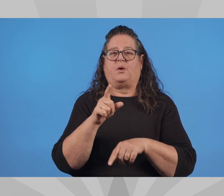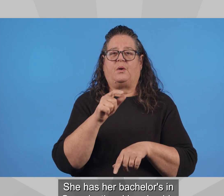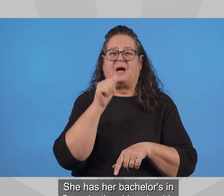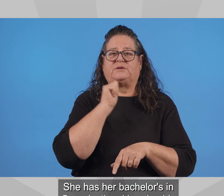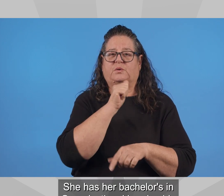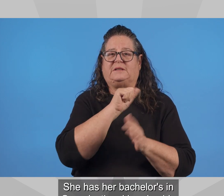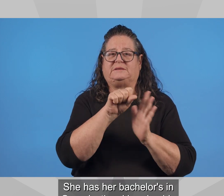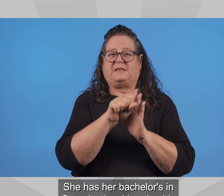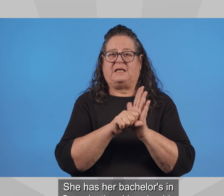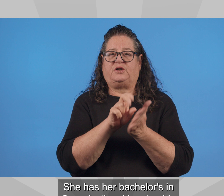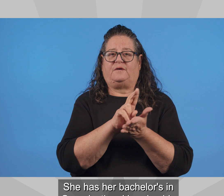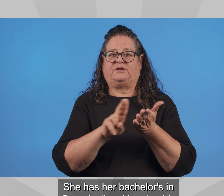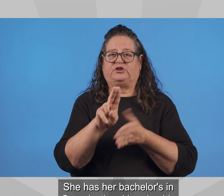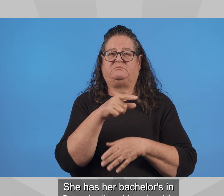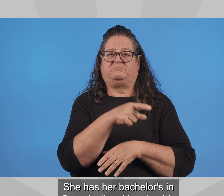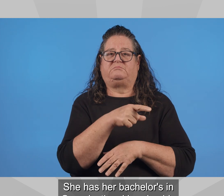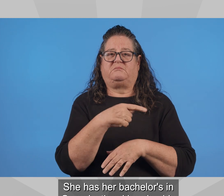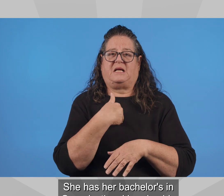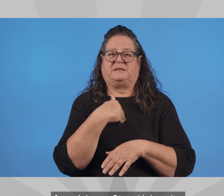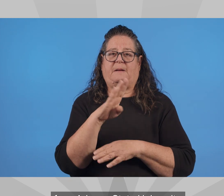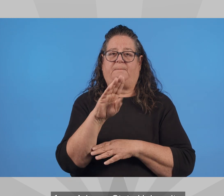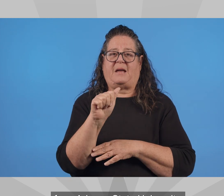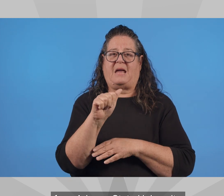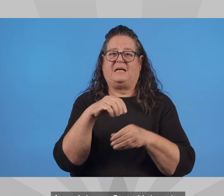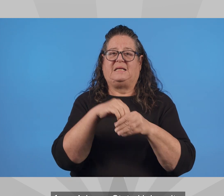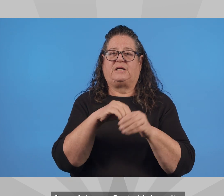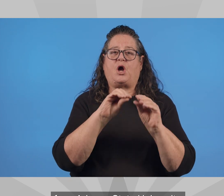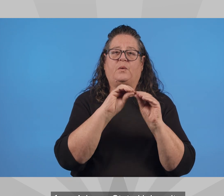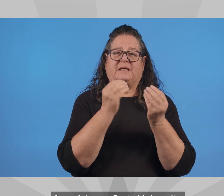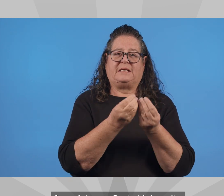She has her bachelor's in organizational leadership from Arizona State University.